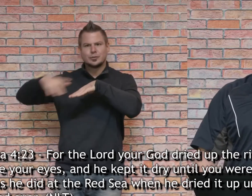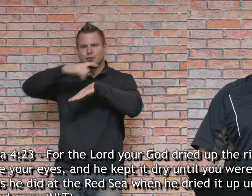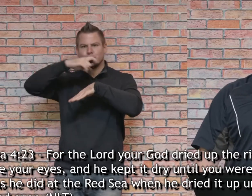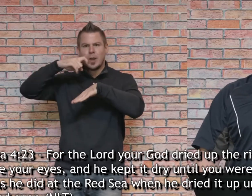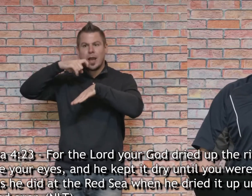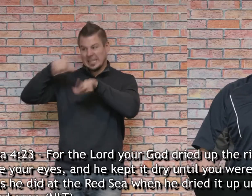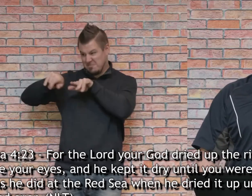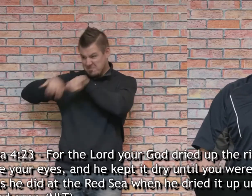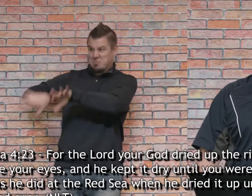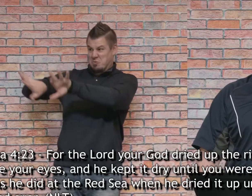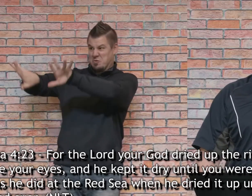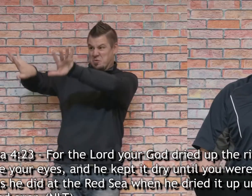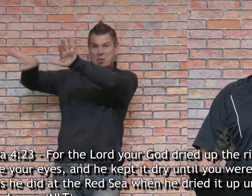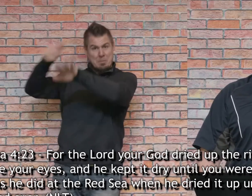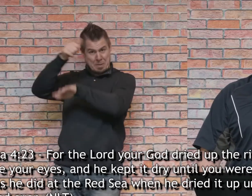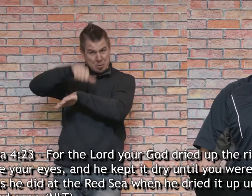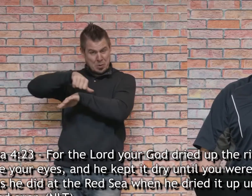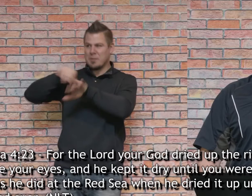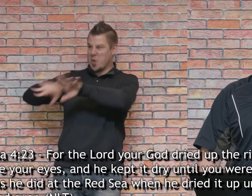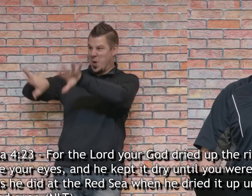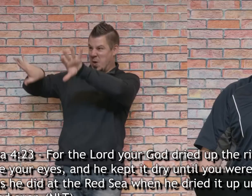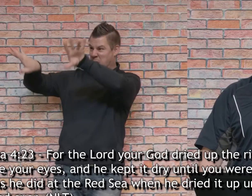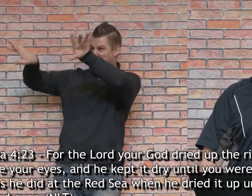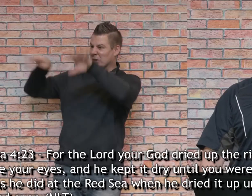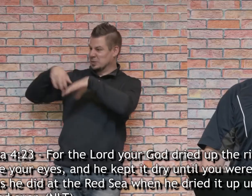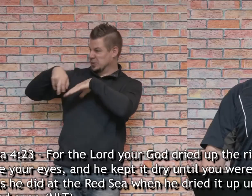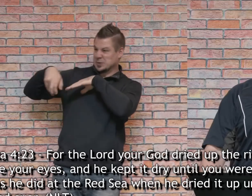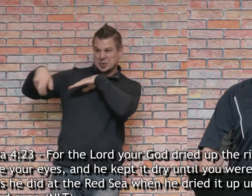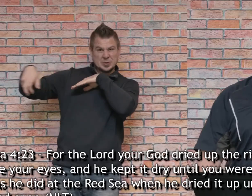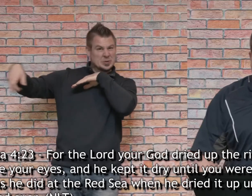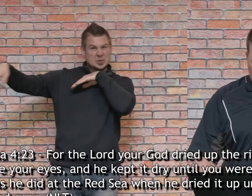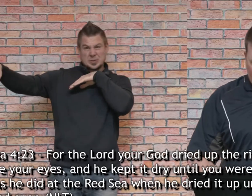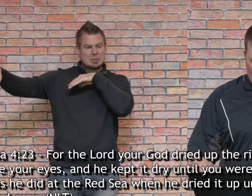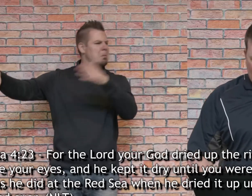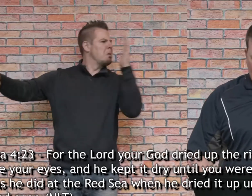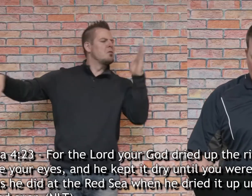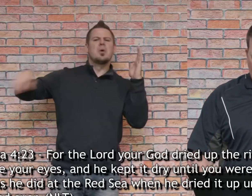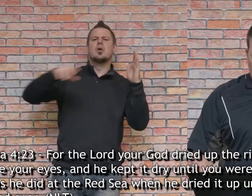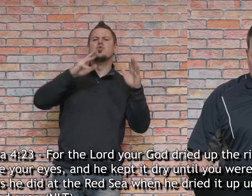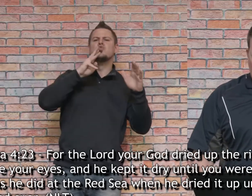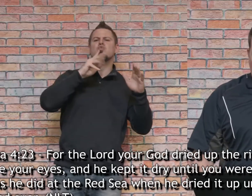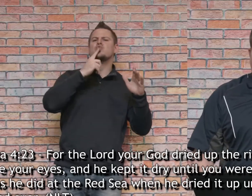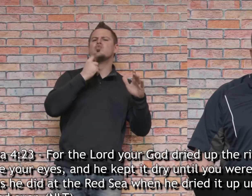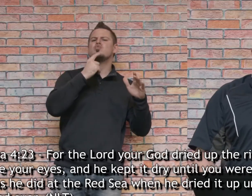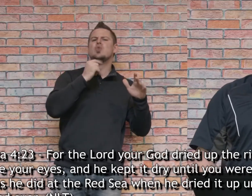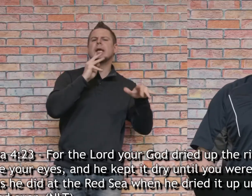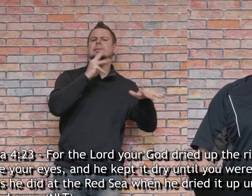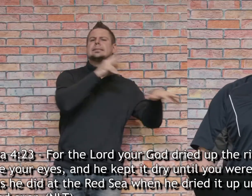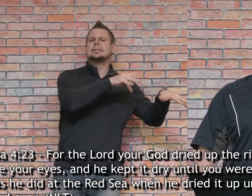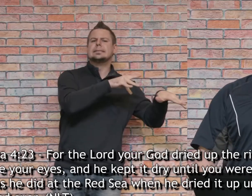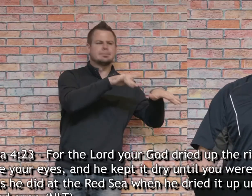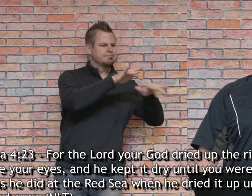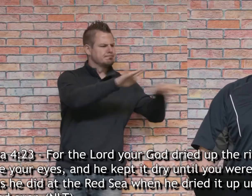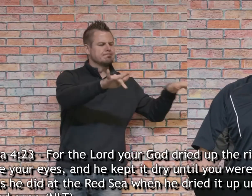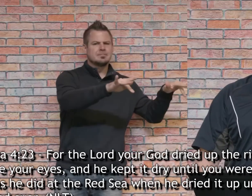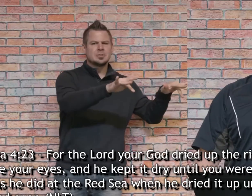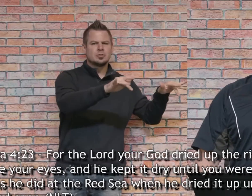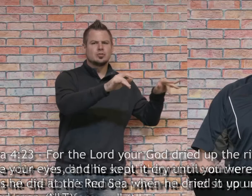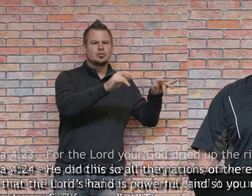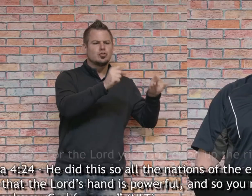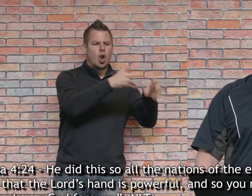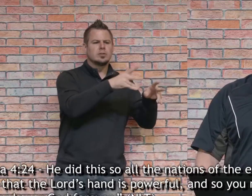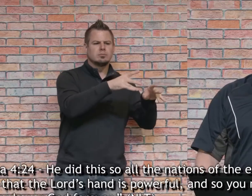dry until you were all across, just as he did at the Red Sea when he dried it up until all had crossed